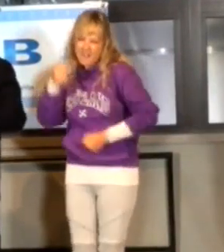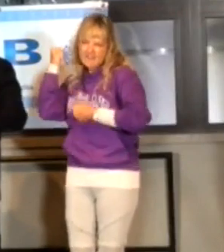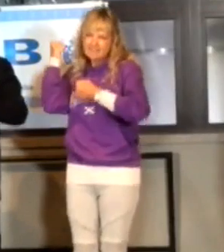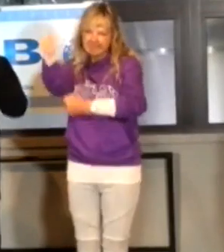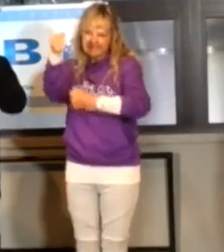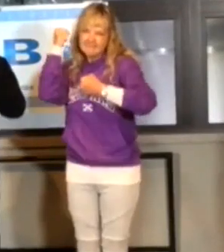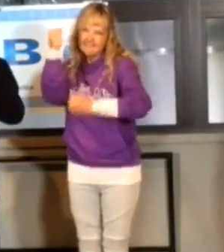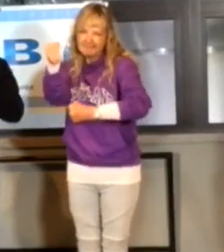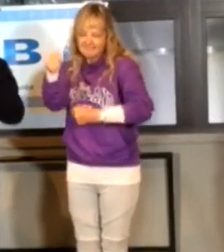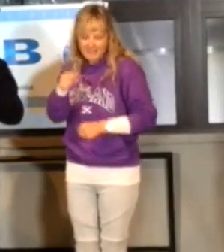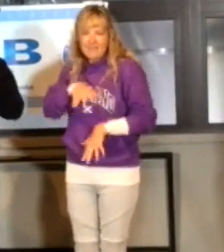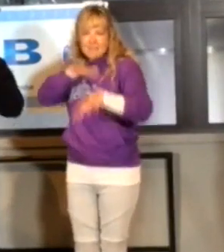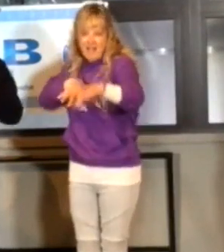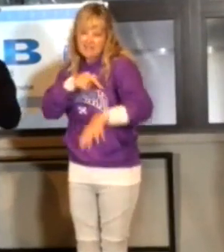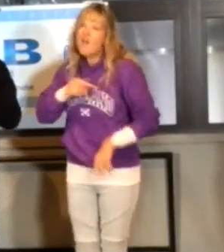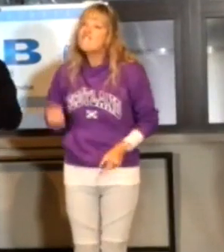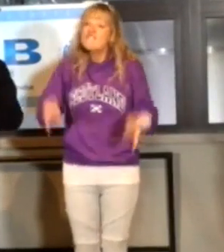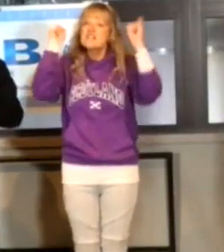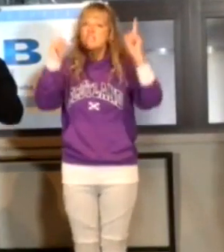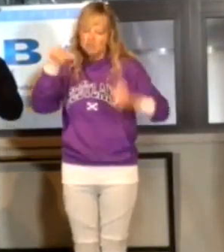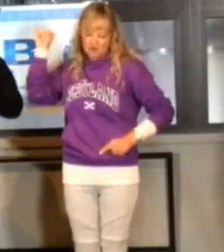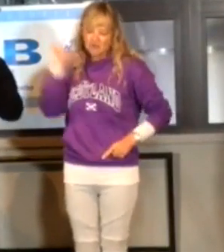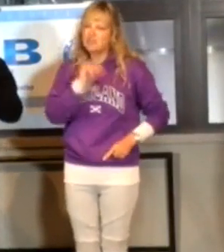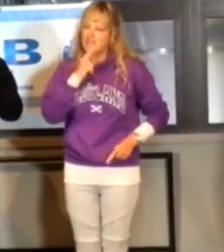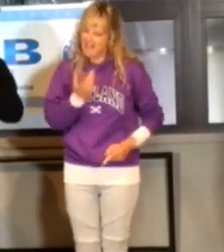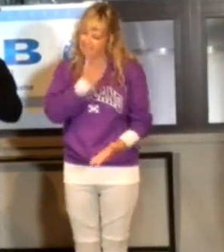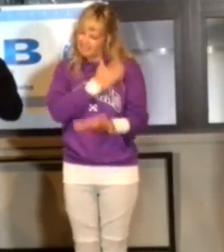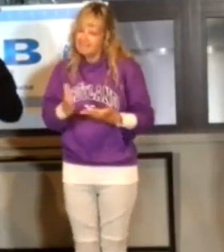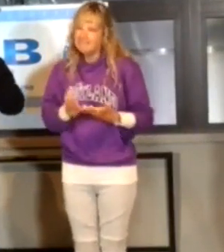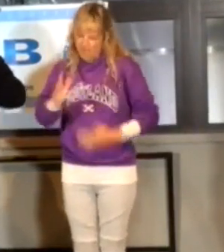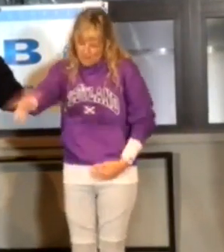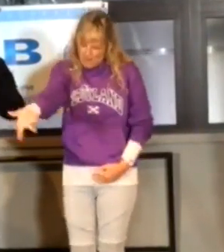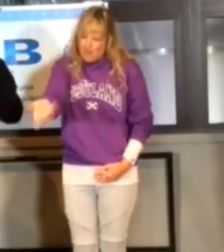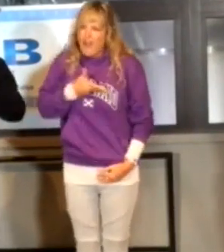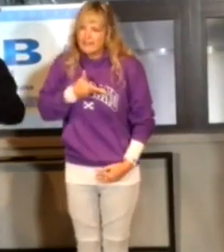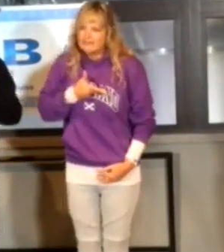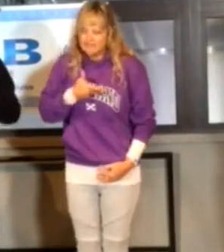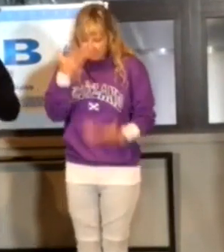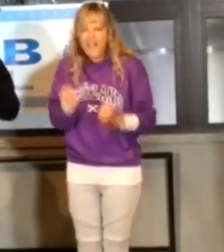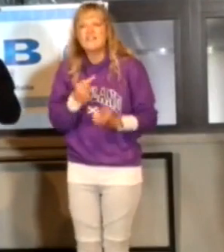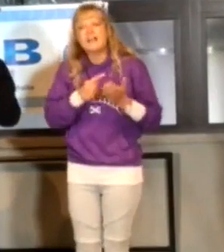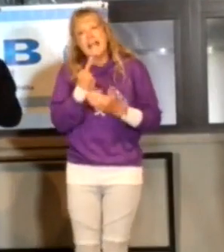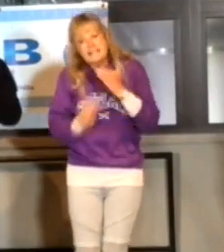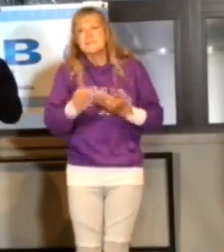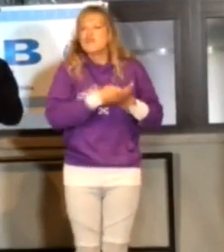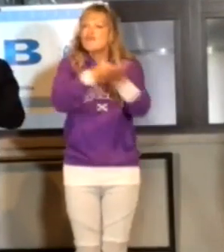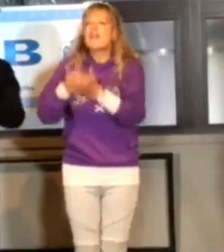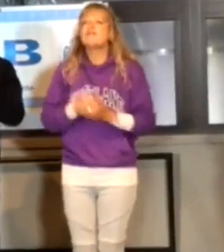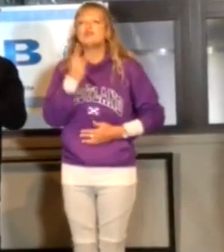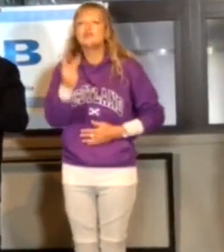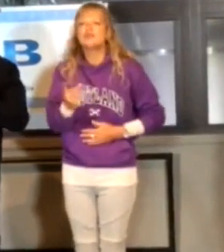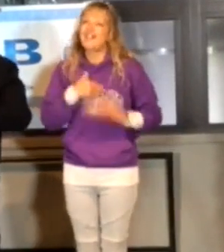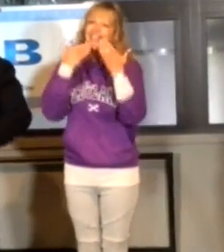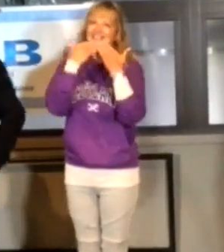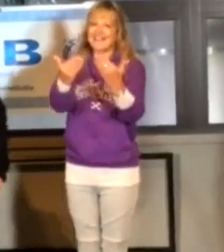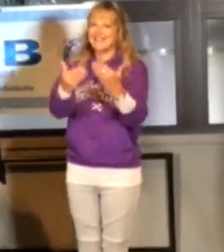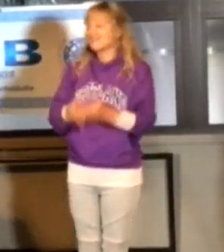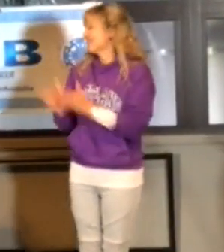Minister that she should have declared an ND2 in this year and should not delay it anymore. Thank you.